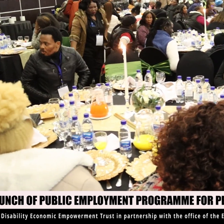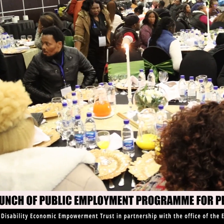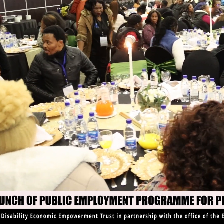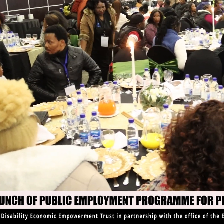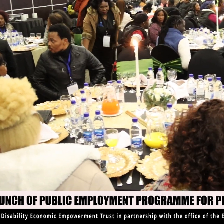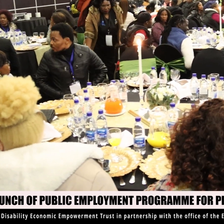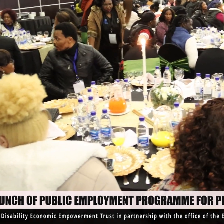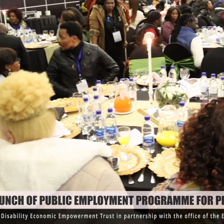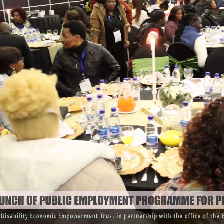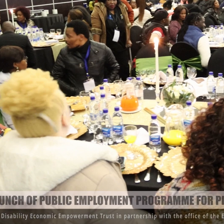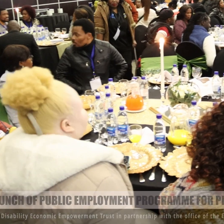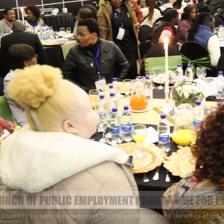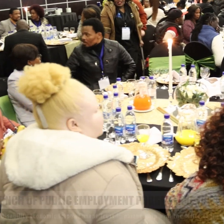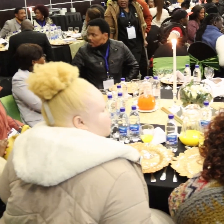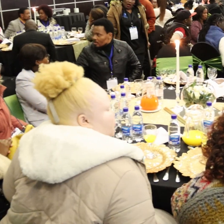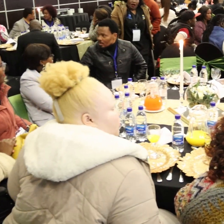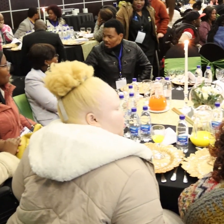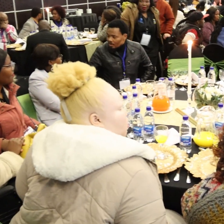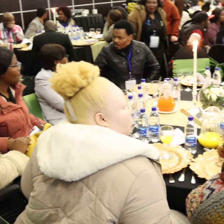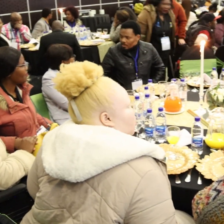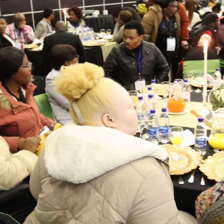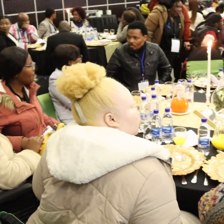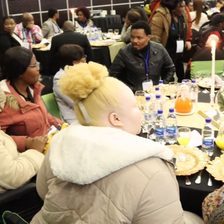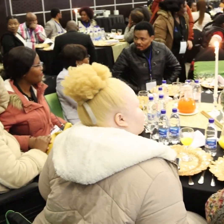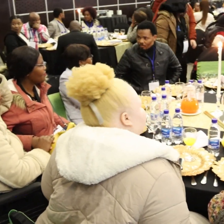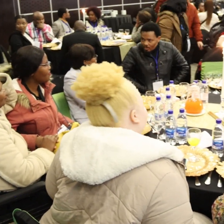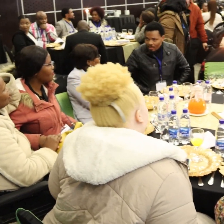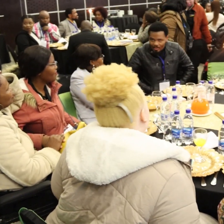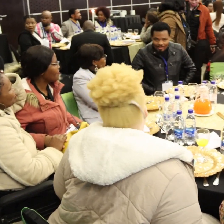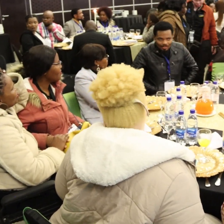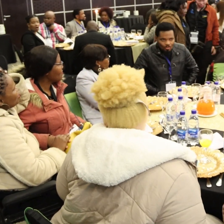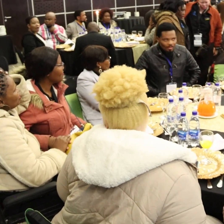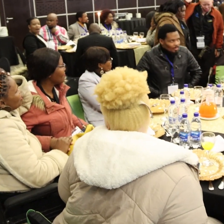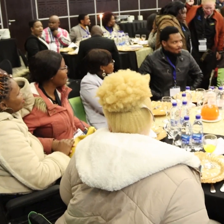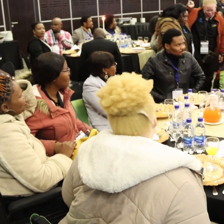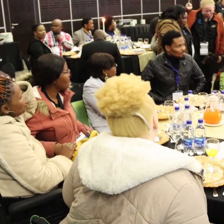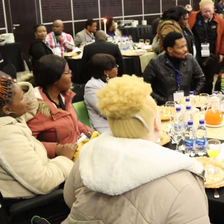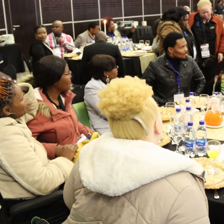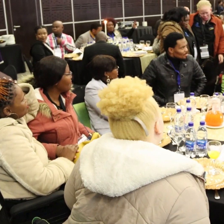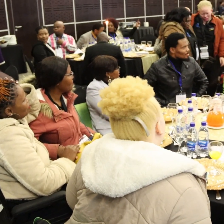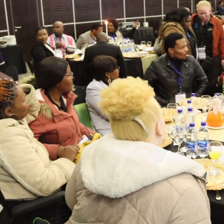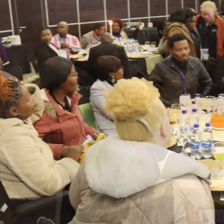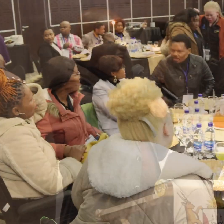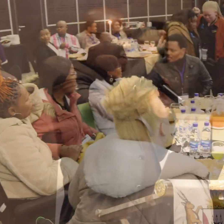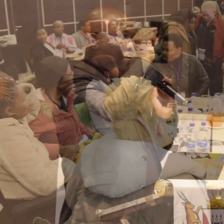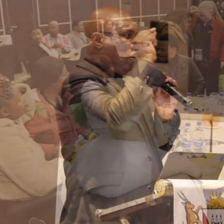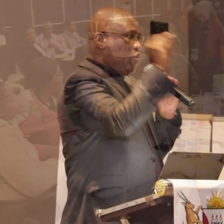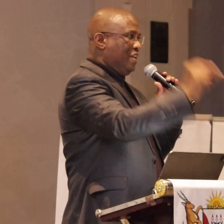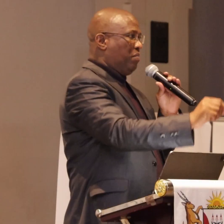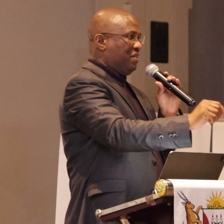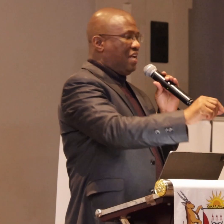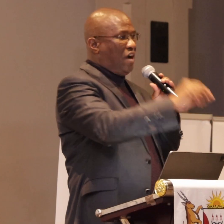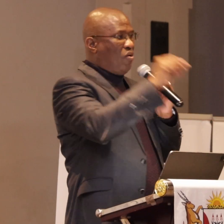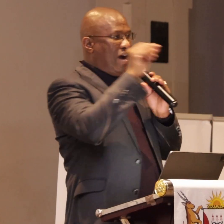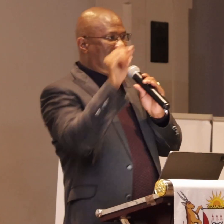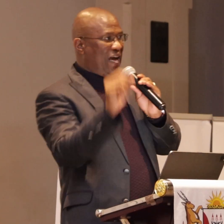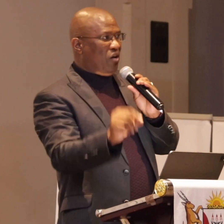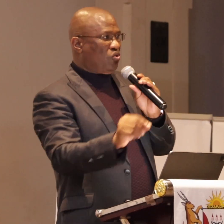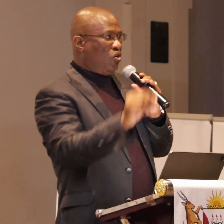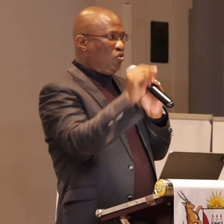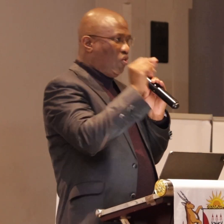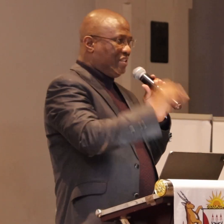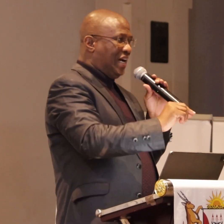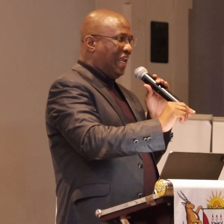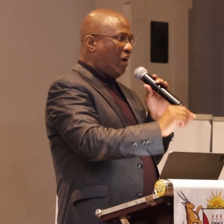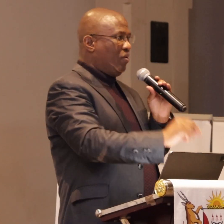to continue on this trajectory, as I've said, MEC for finance. Whether equity